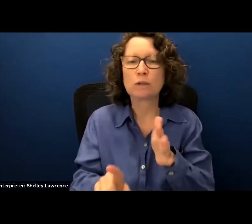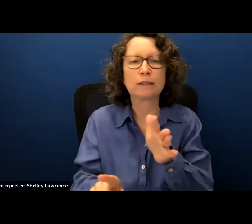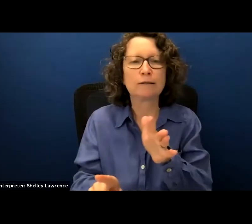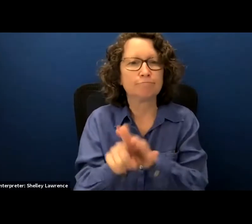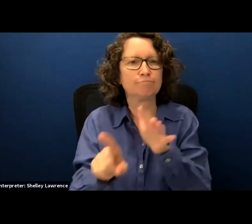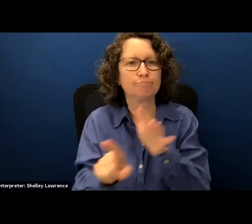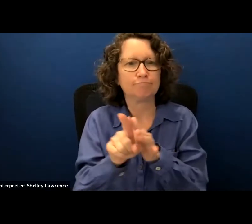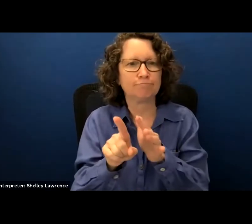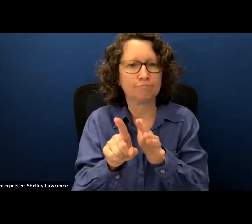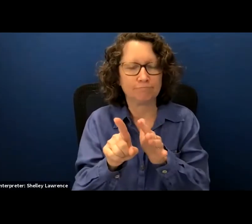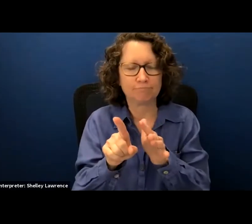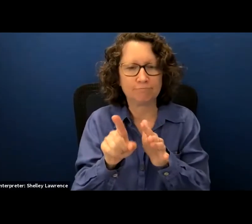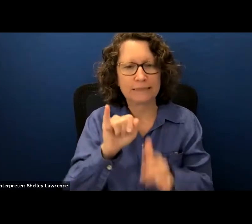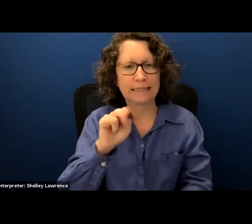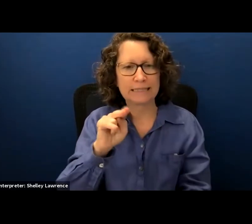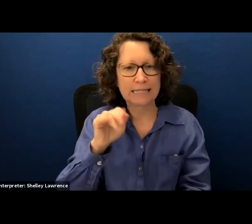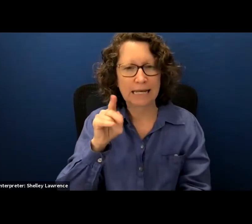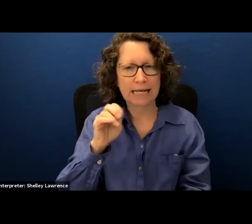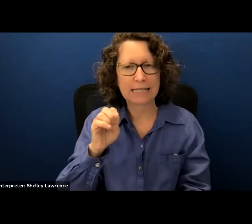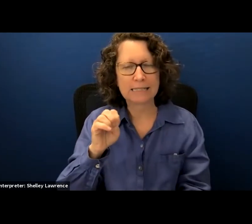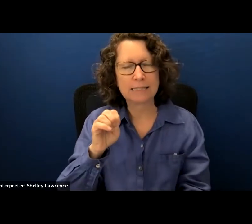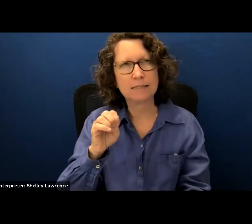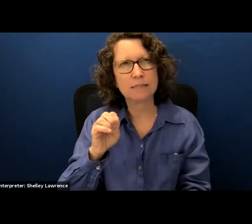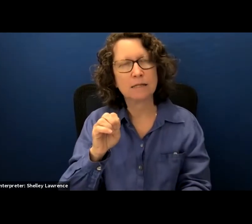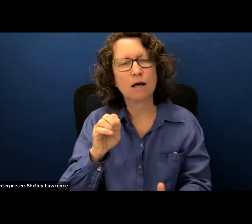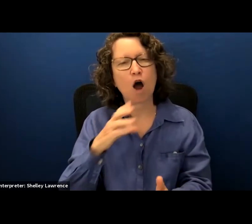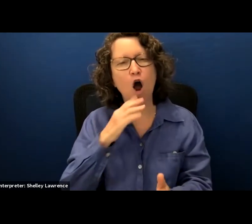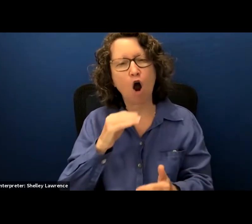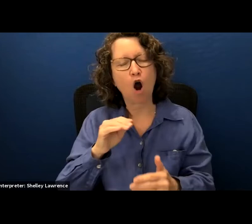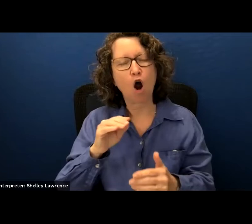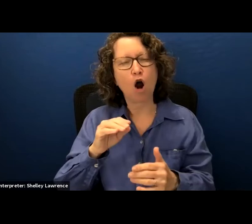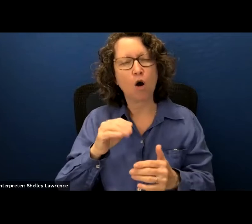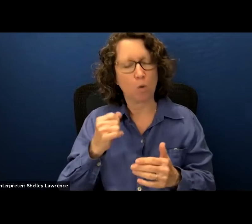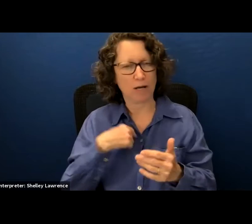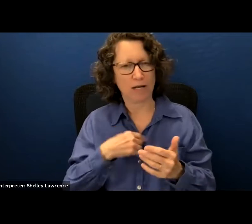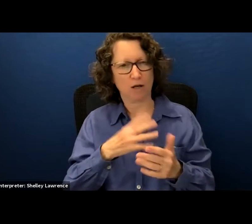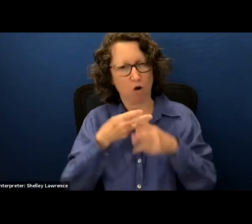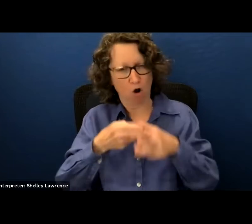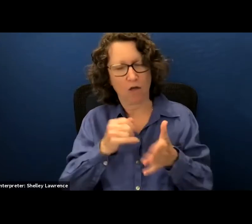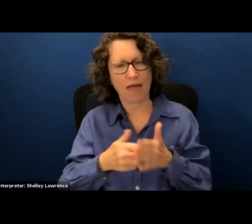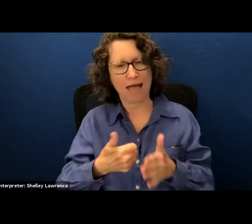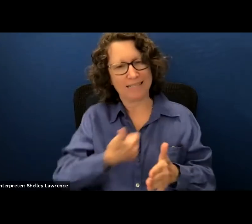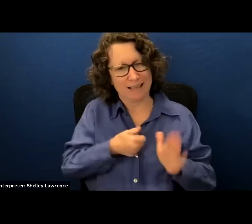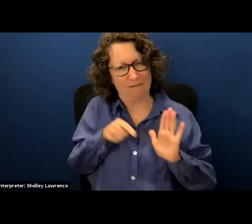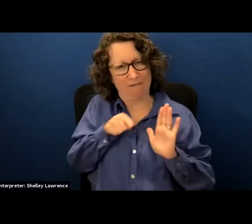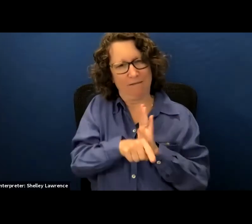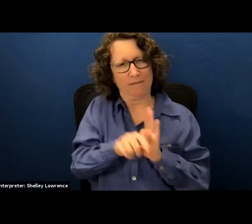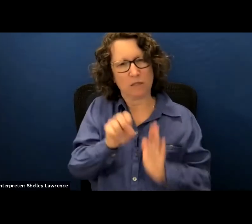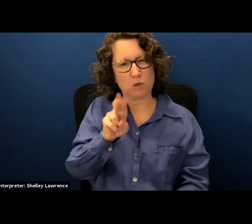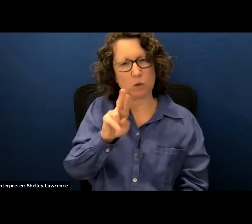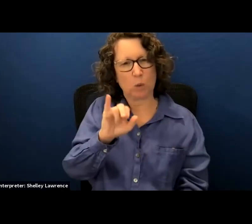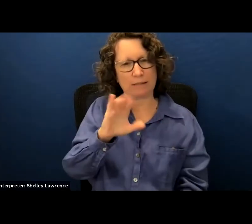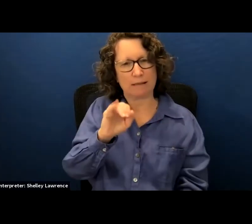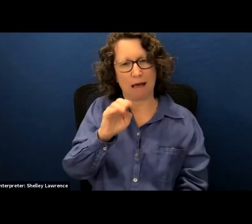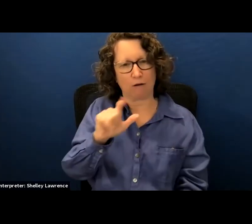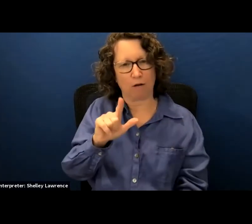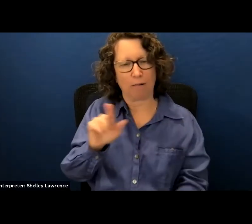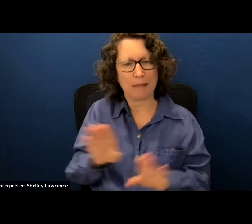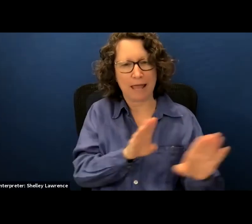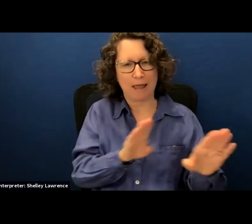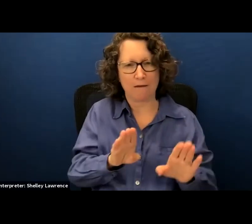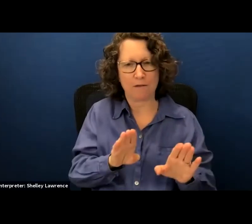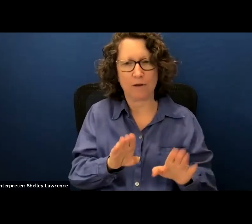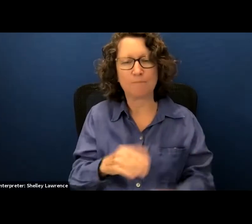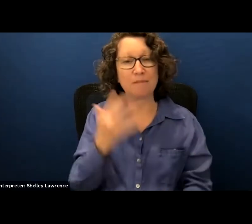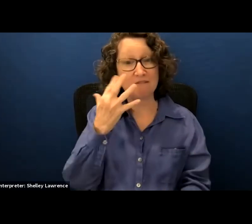call our suicidal behavior. And so you have 5